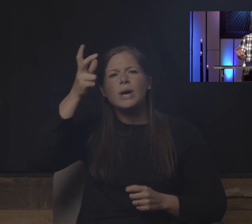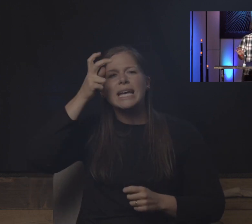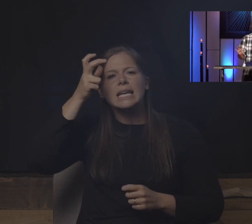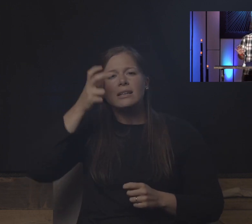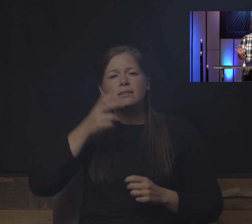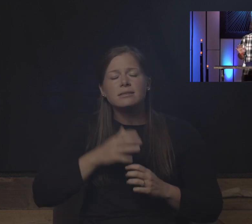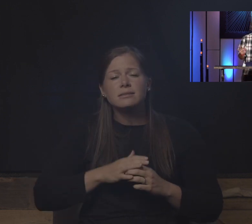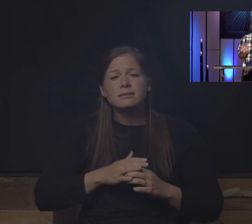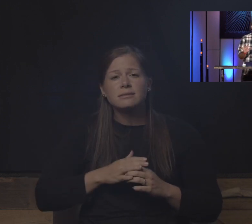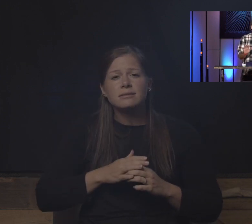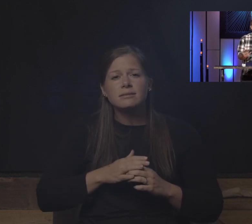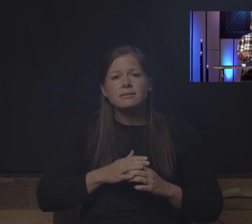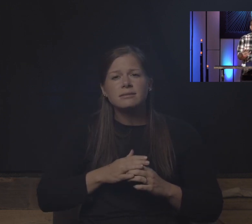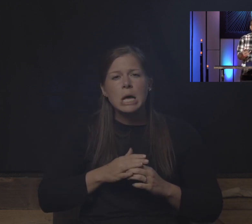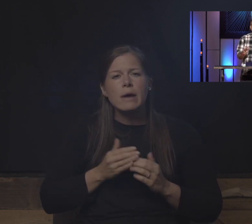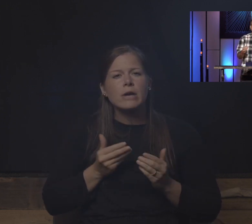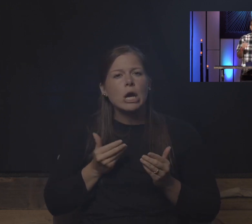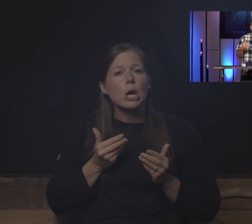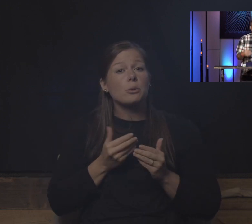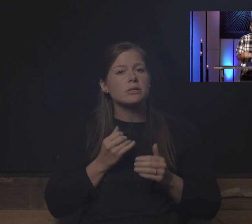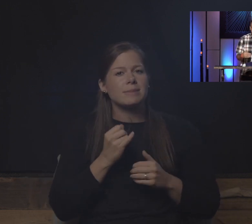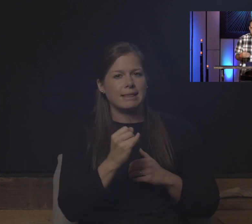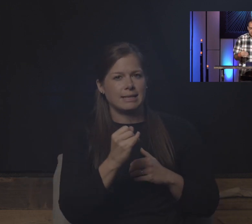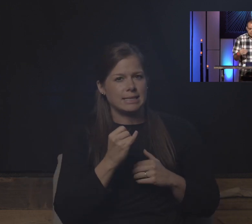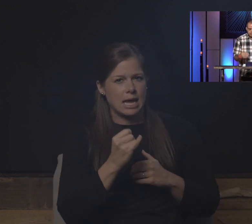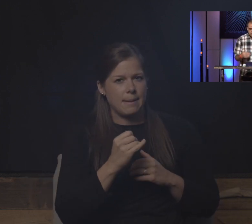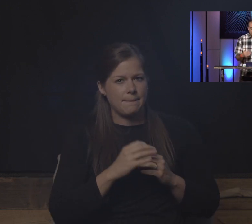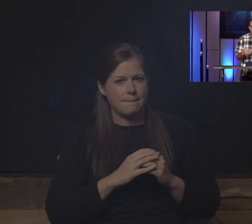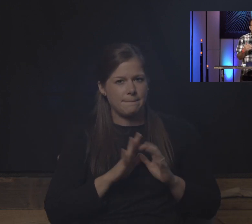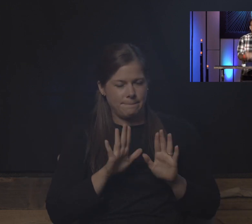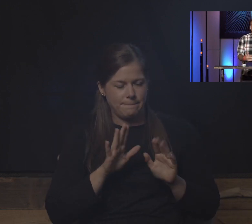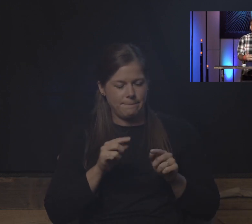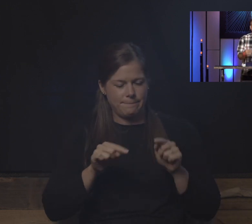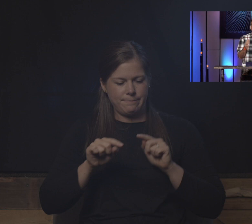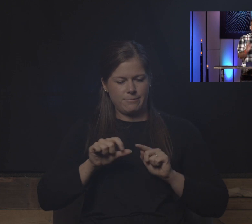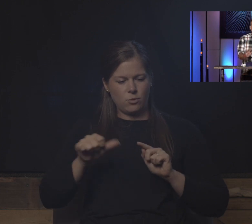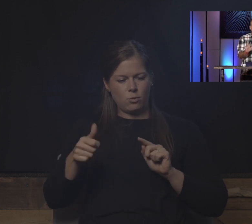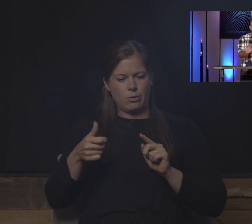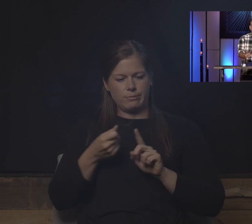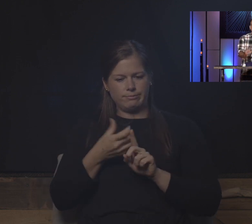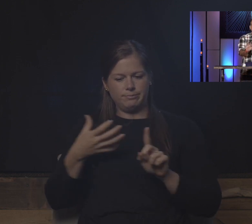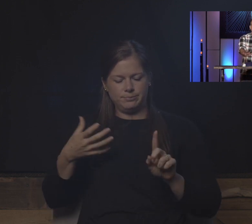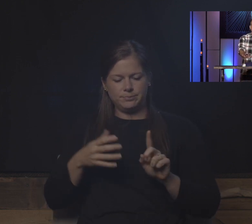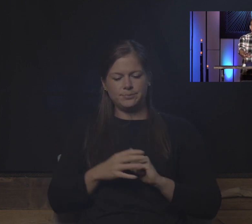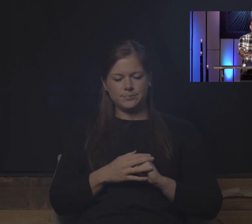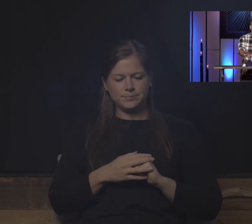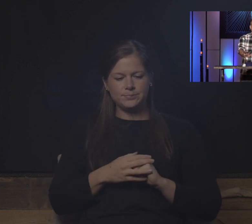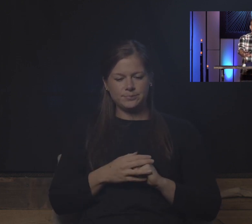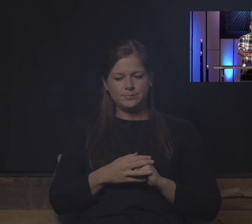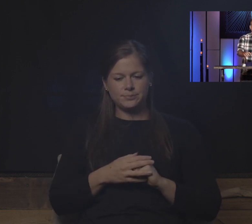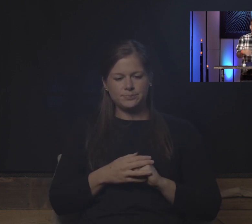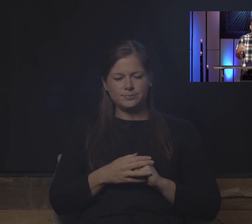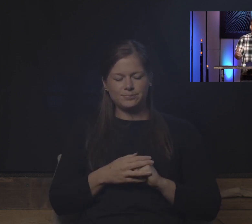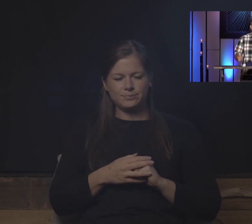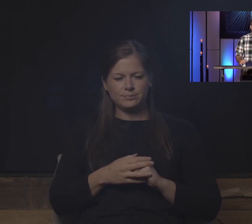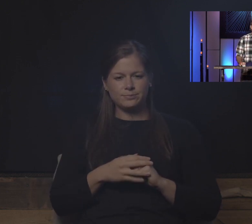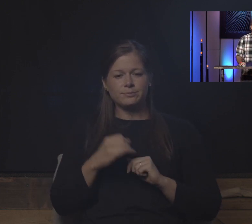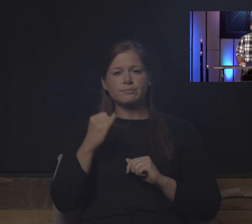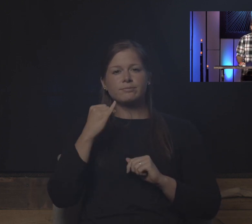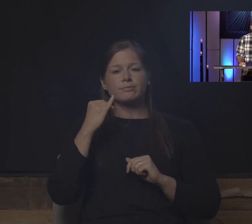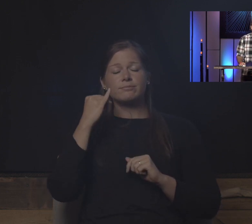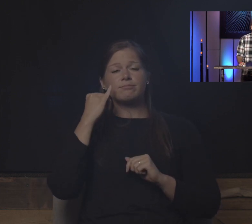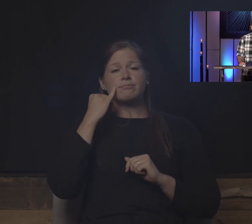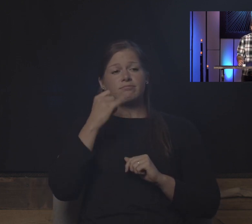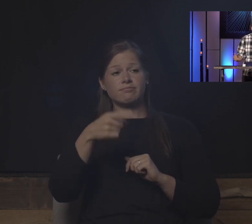way. All of them should have little to no evidence to blaspheme God because of our